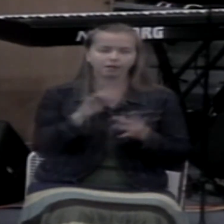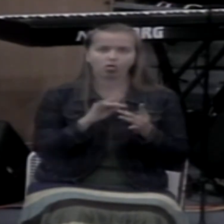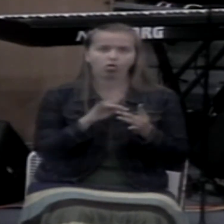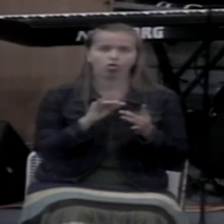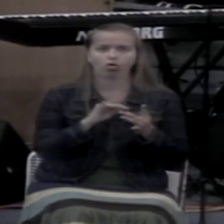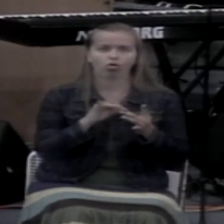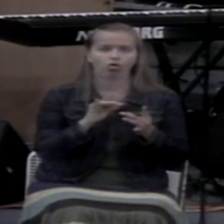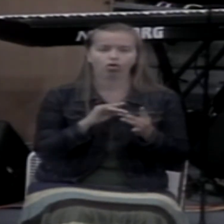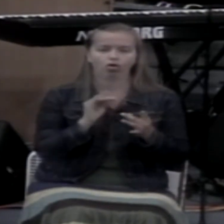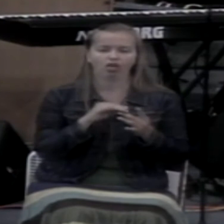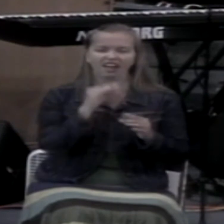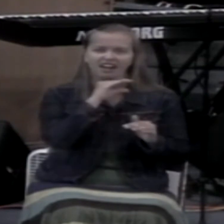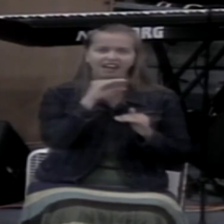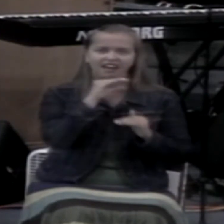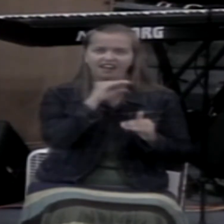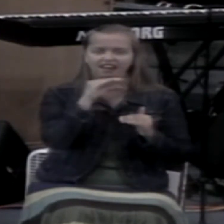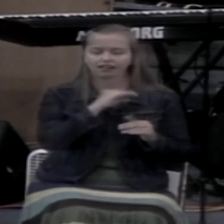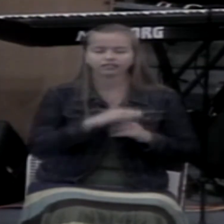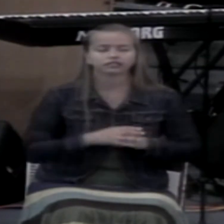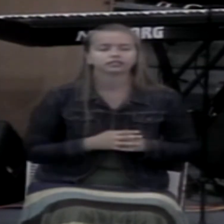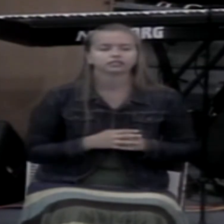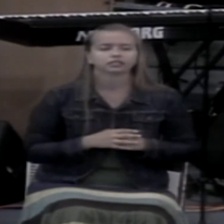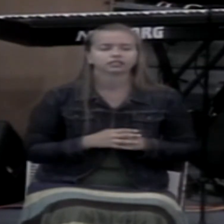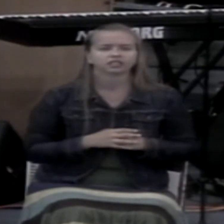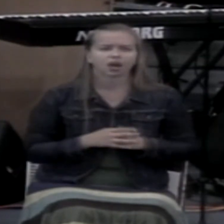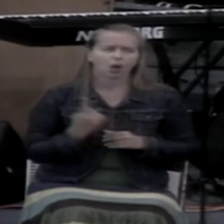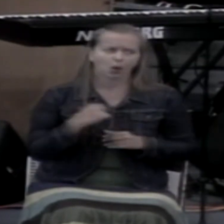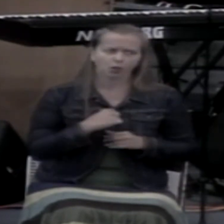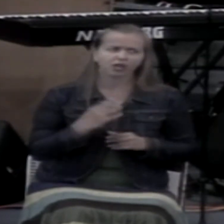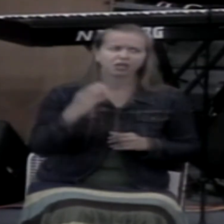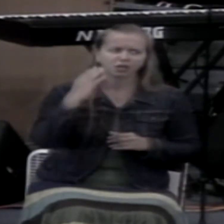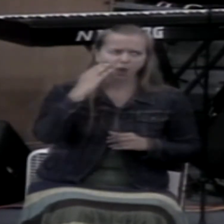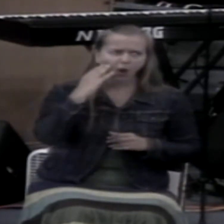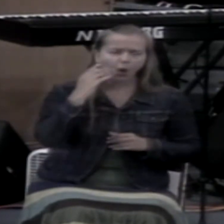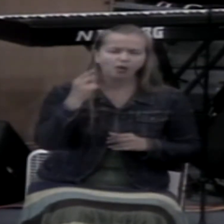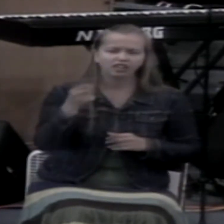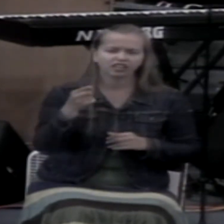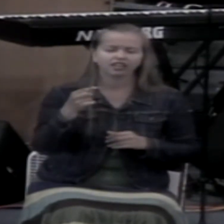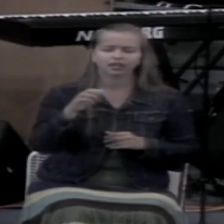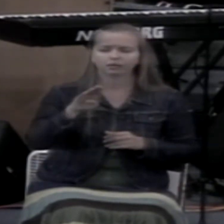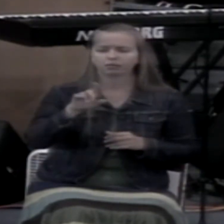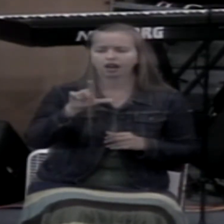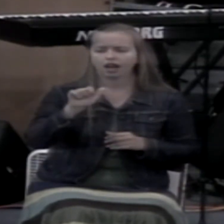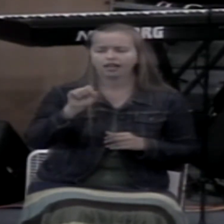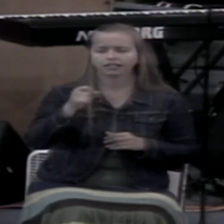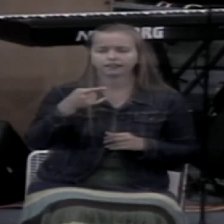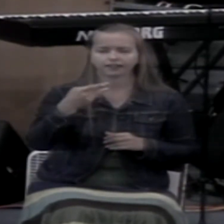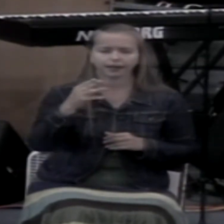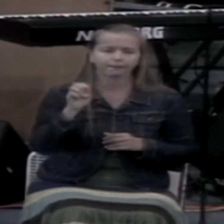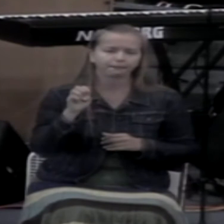Now Pilate looked at him and he said, now what do you have to say for yourself?